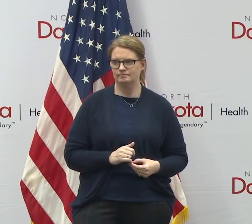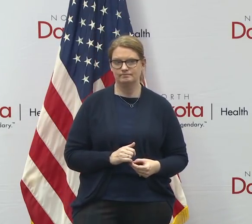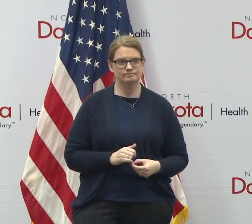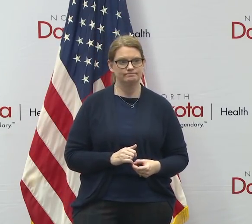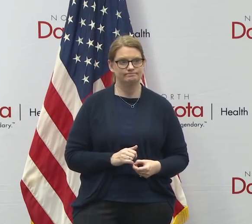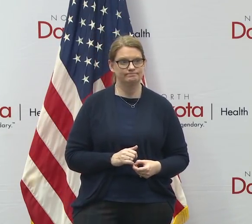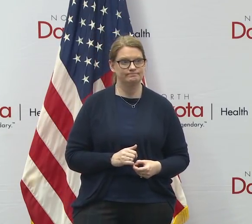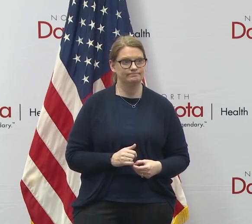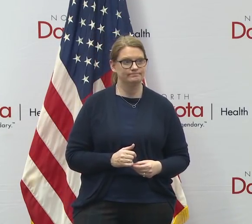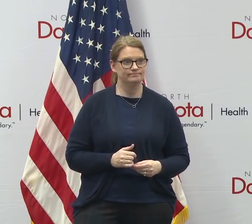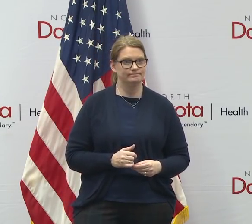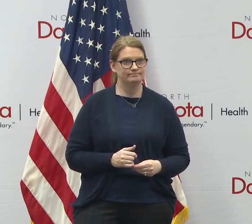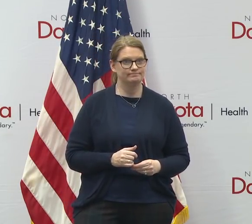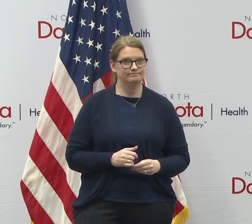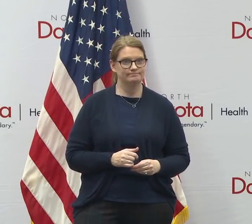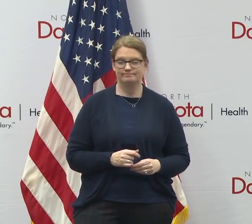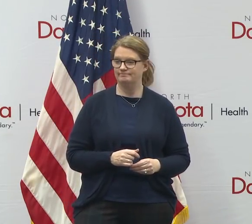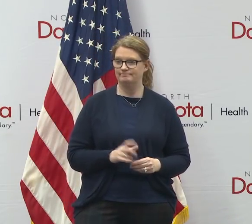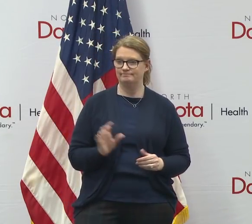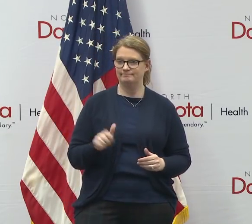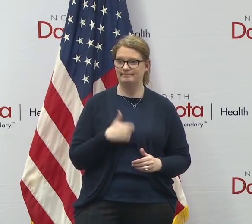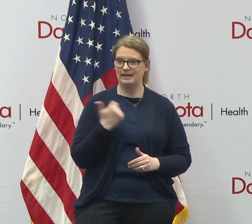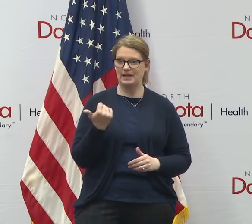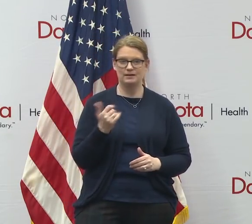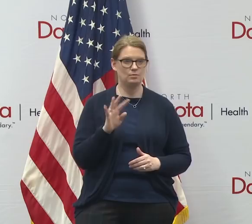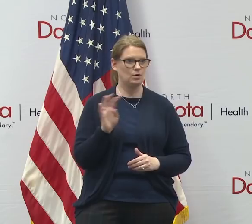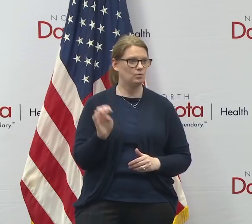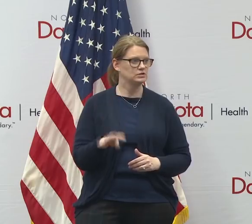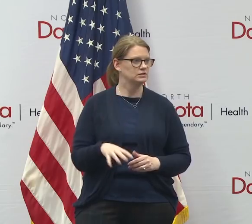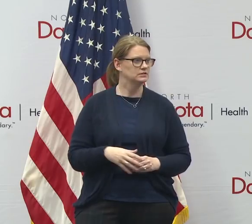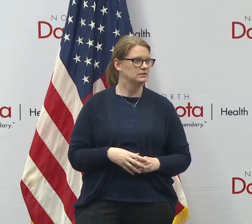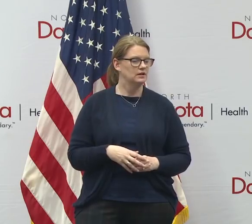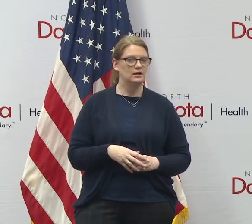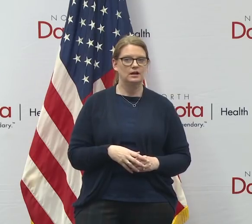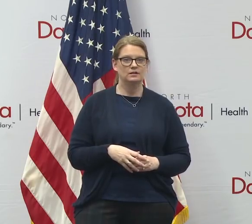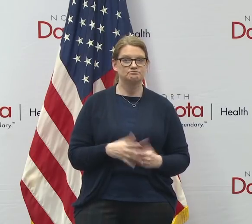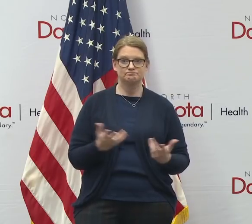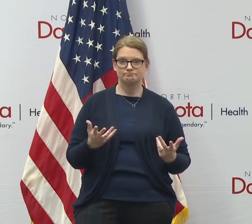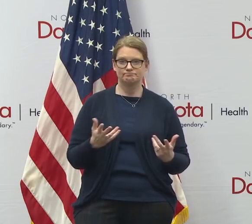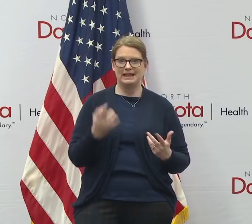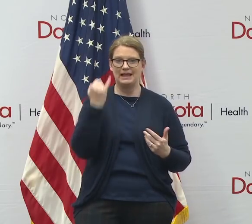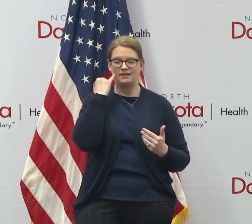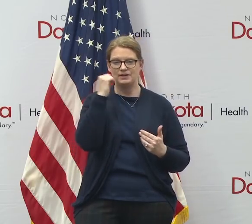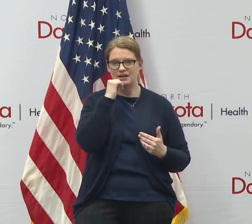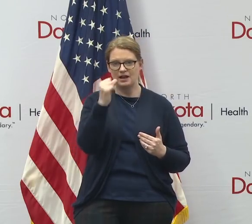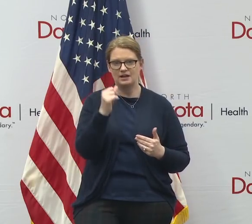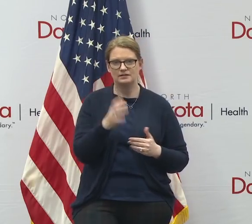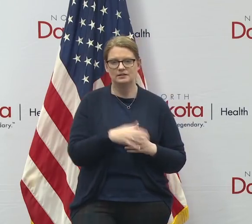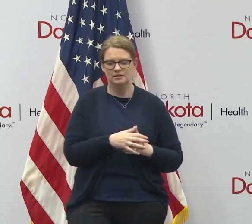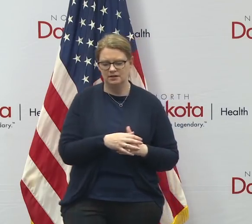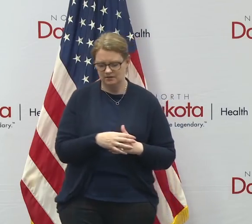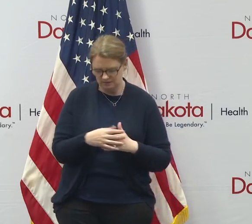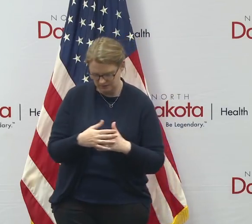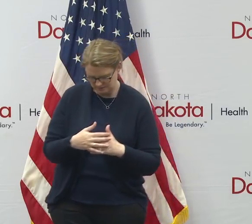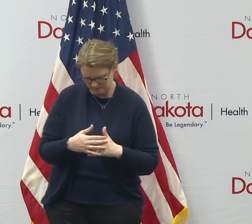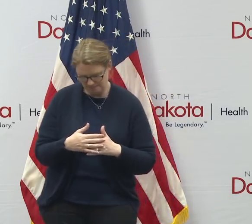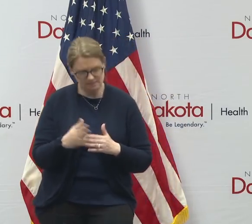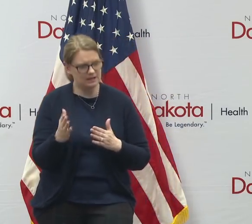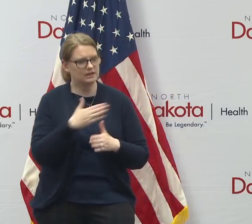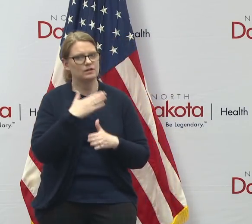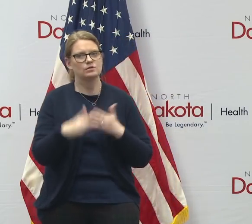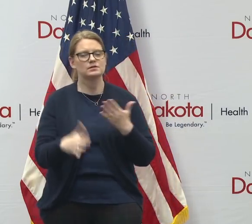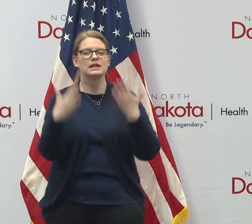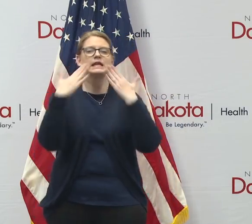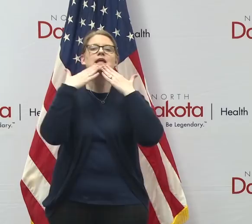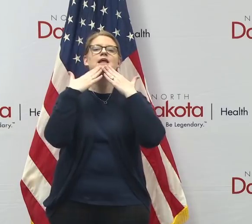Okay, are we, any more questions coming in? If not, again, I'll just close out with a big thank